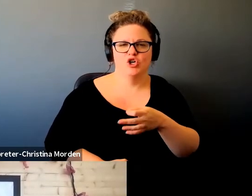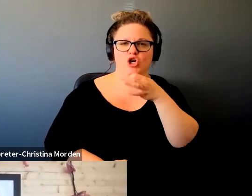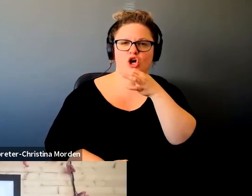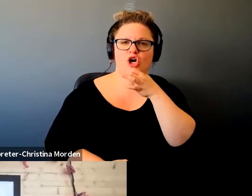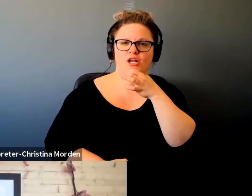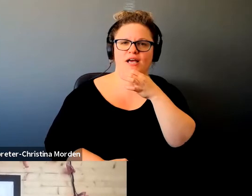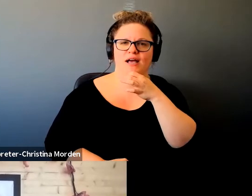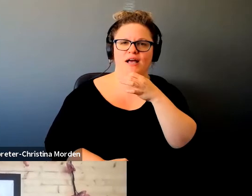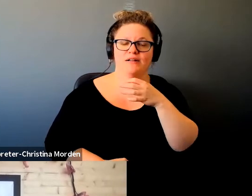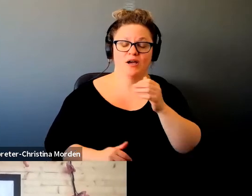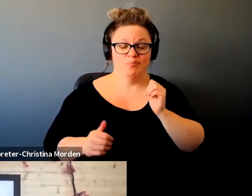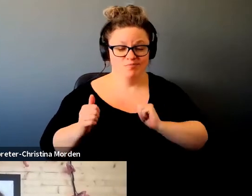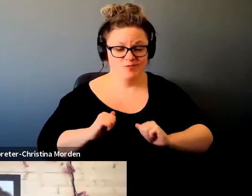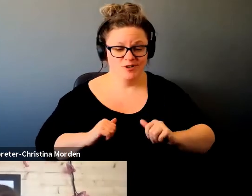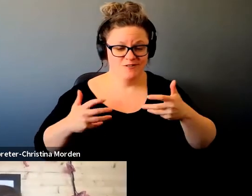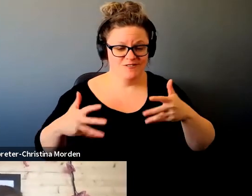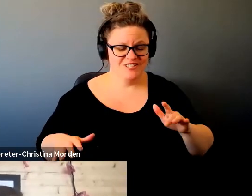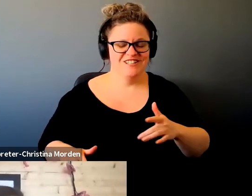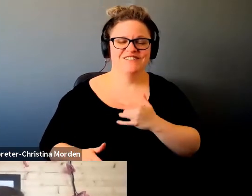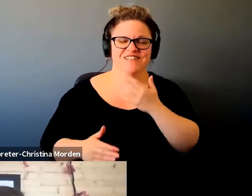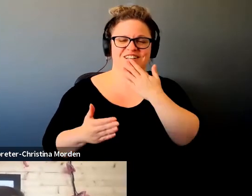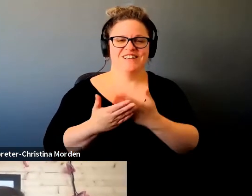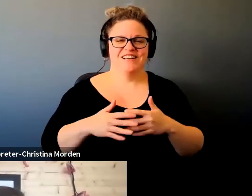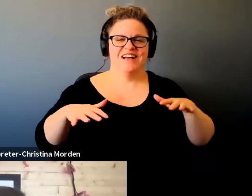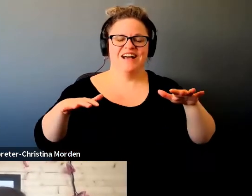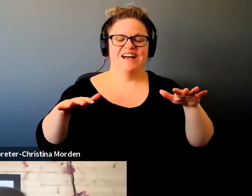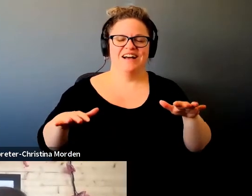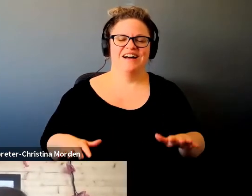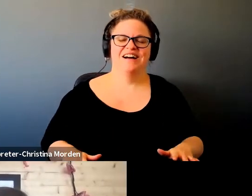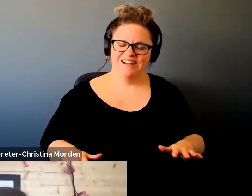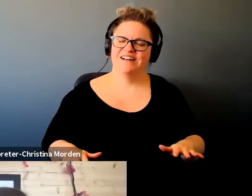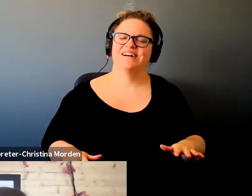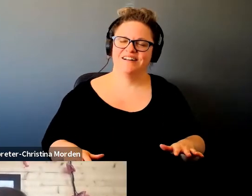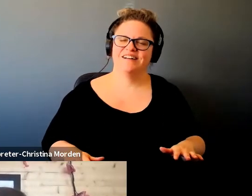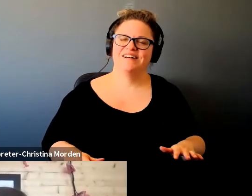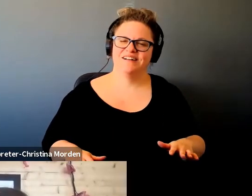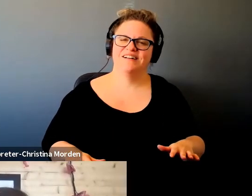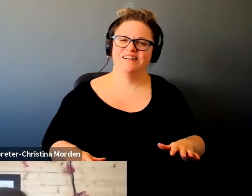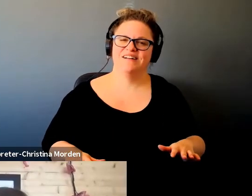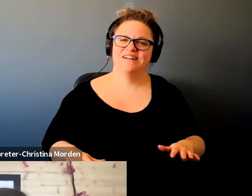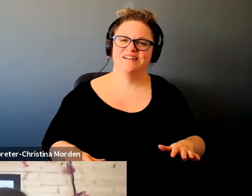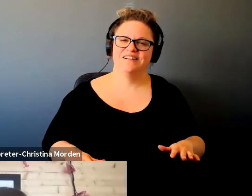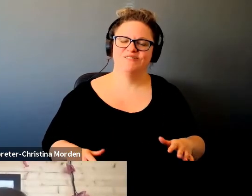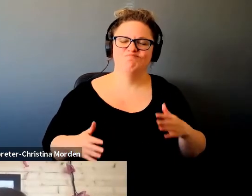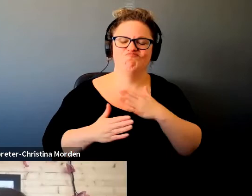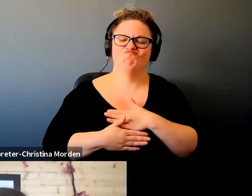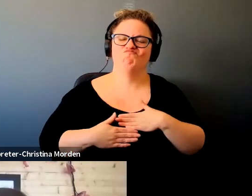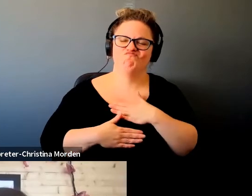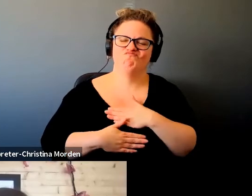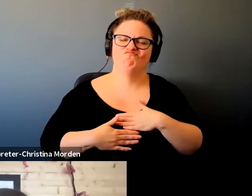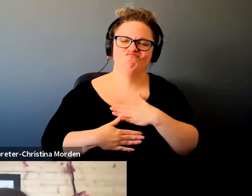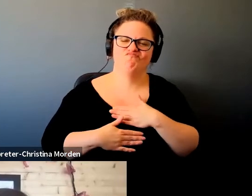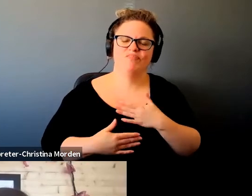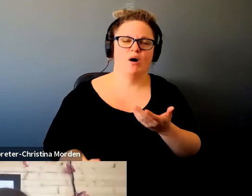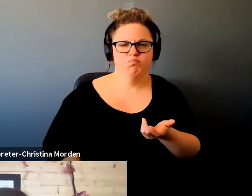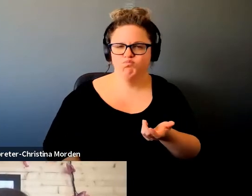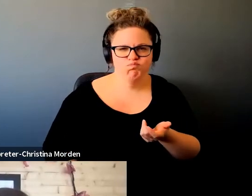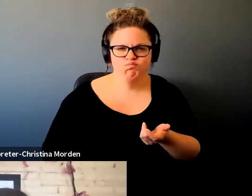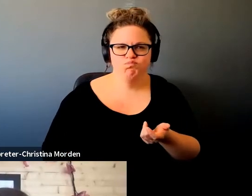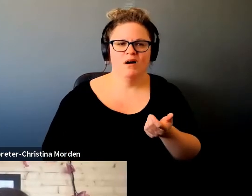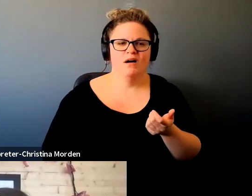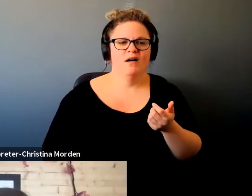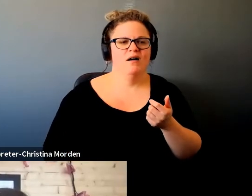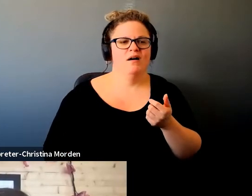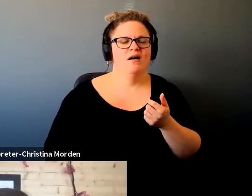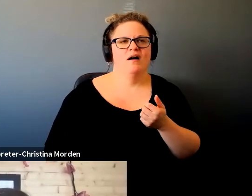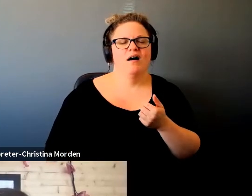taking like being in that, okay, like this, I did this thing and I'm going to sort of like relish it and sit in it. For me,